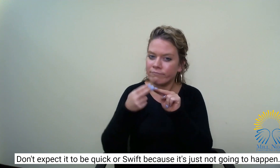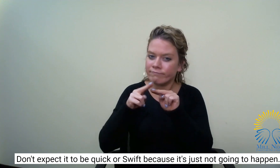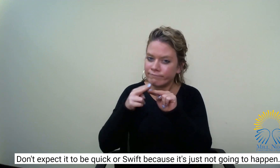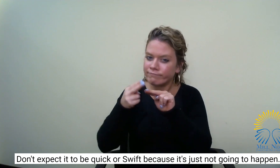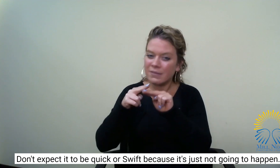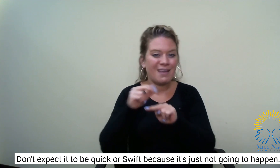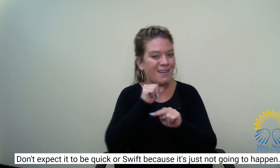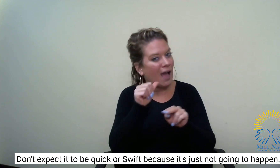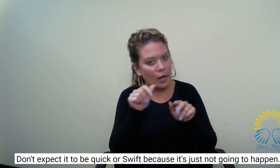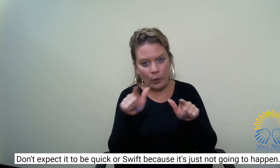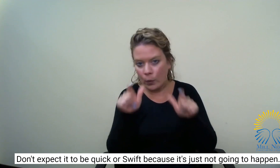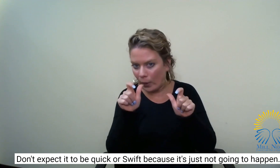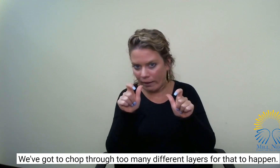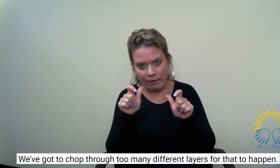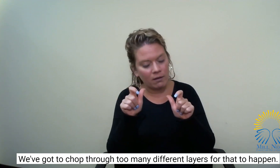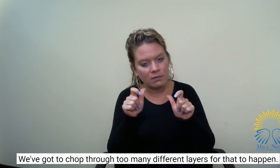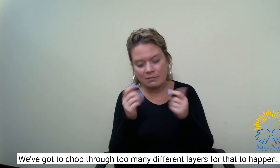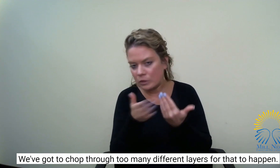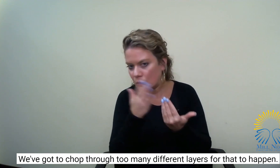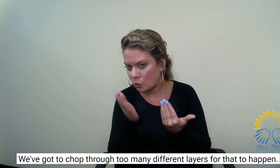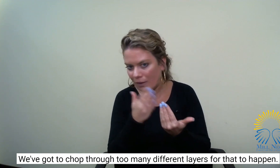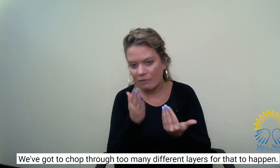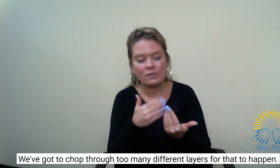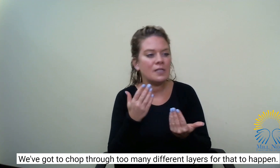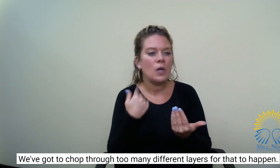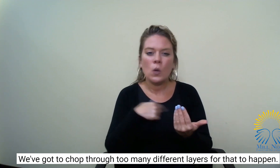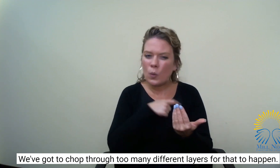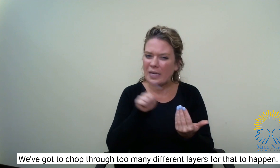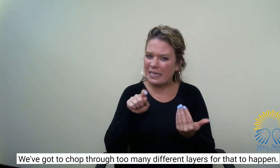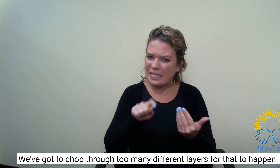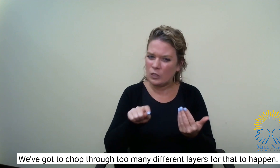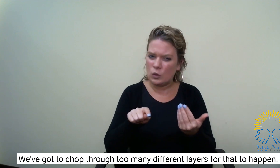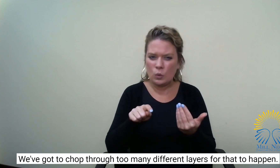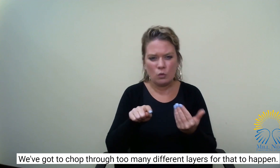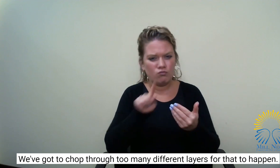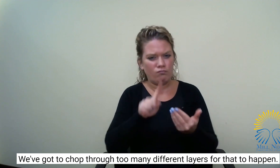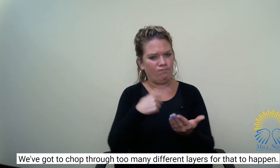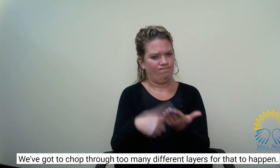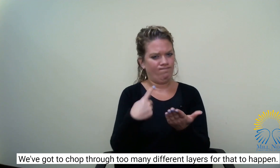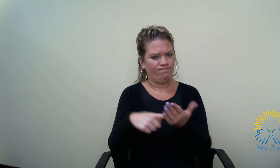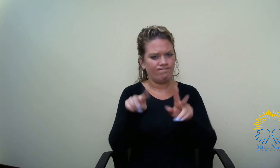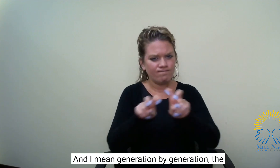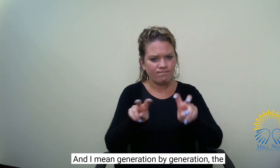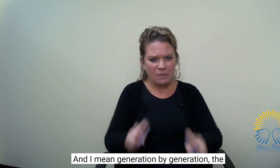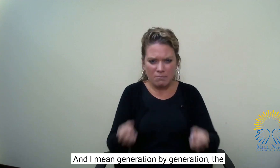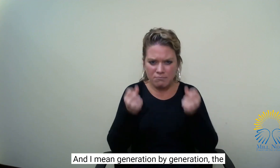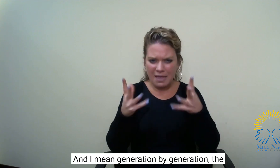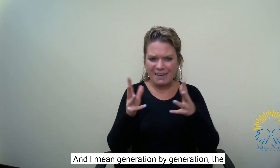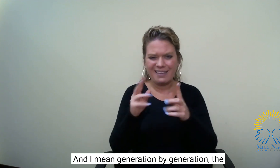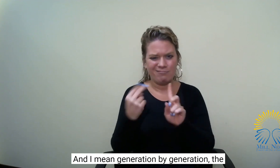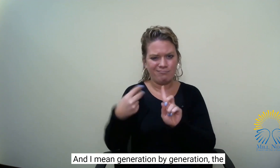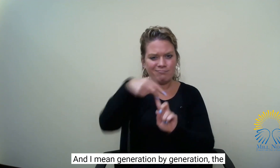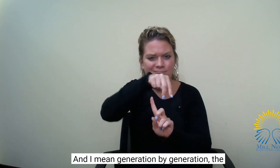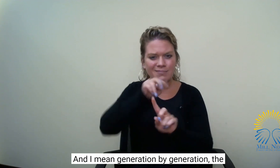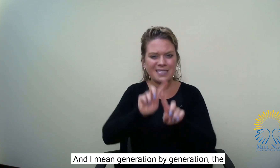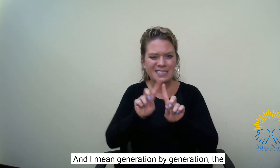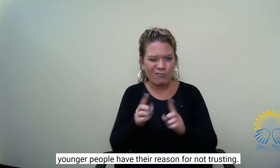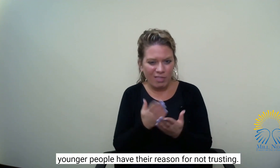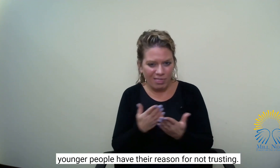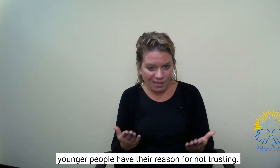just not going to happen. We've got to chop through too many different layers for that to happen. And generation by generation, the younger people have